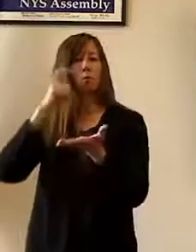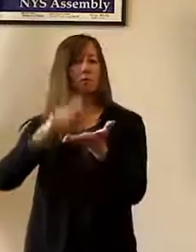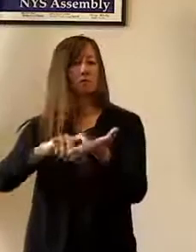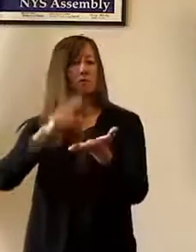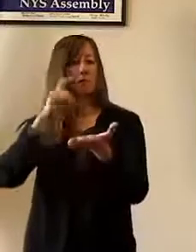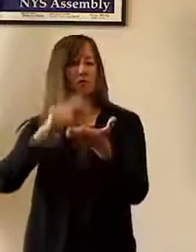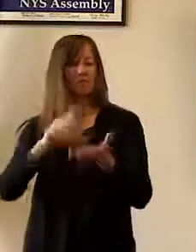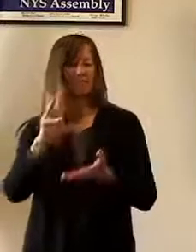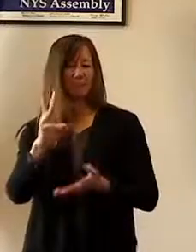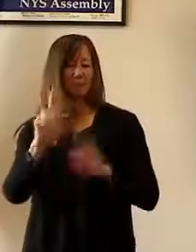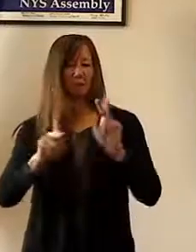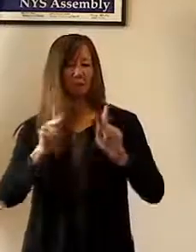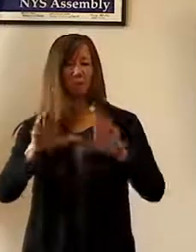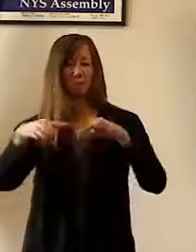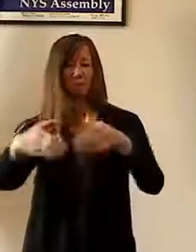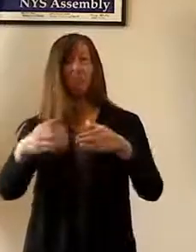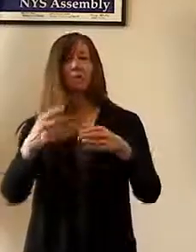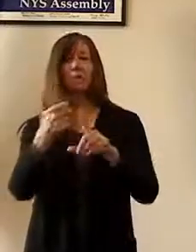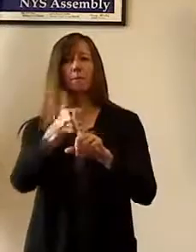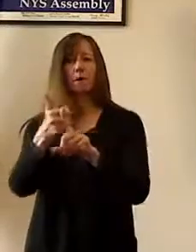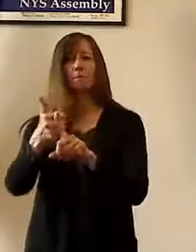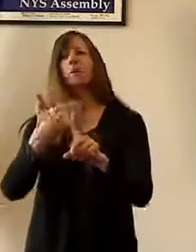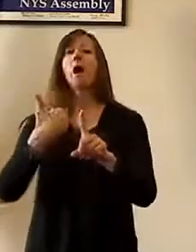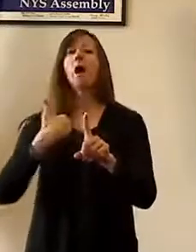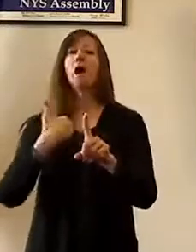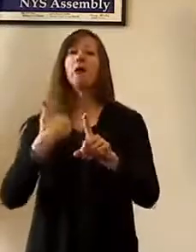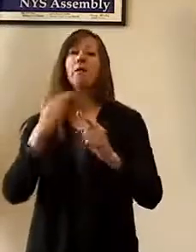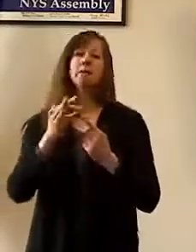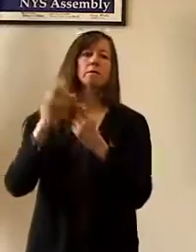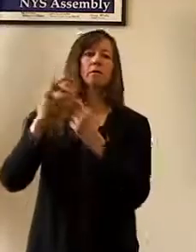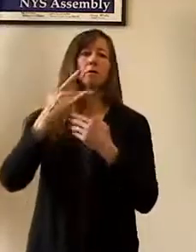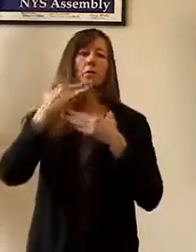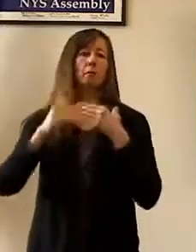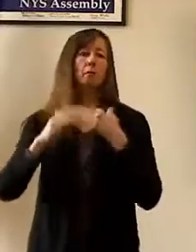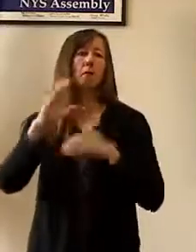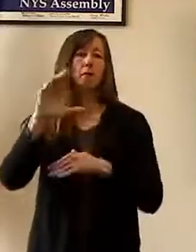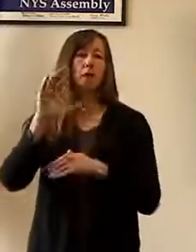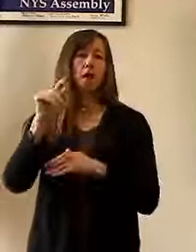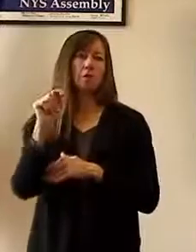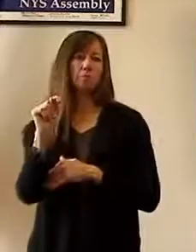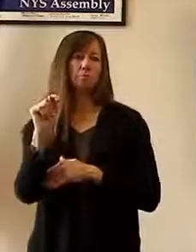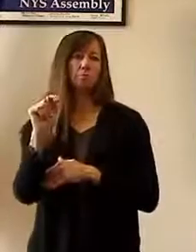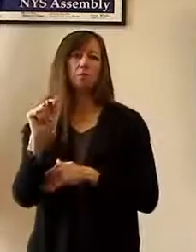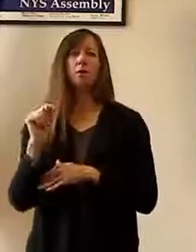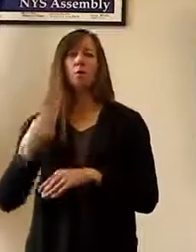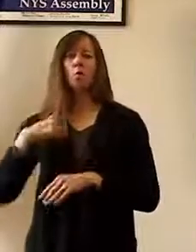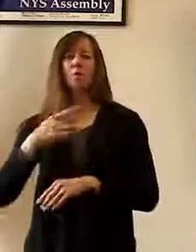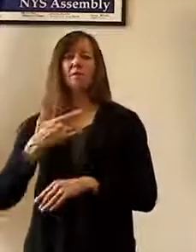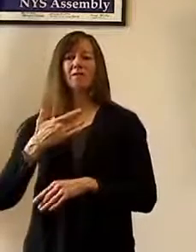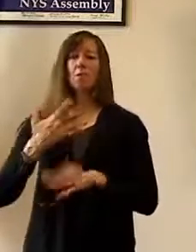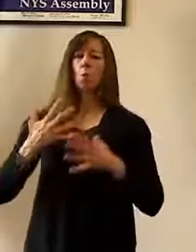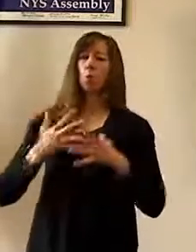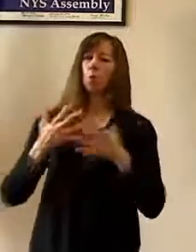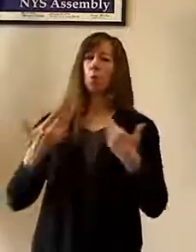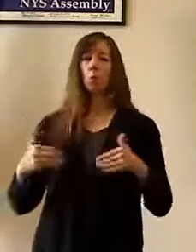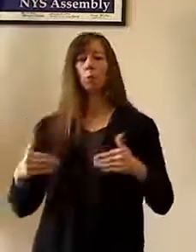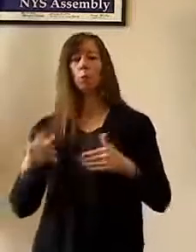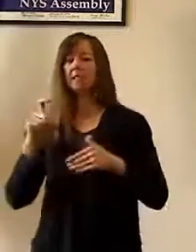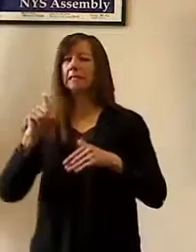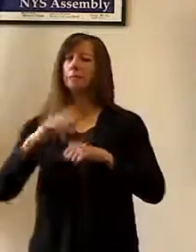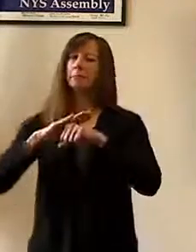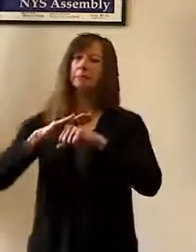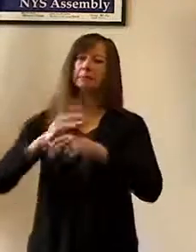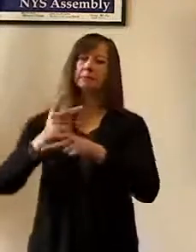and different type of blood clot. And so out of the abundance of caution, they put a pause. Another purpose